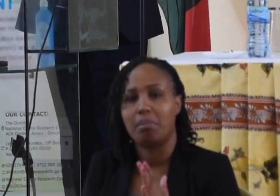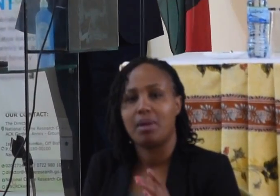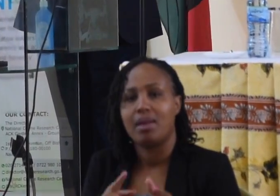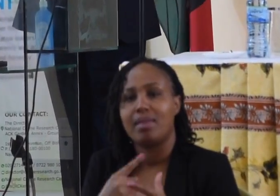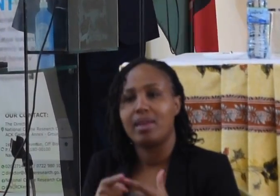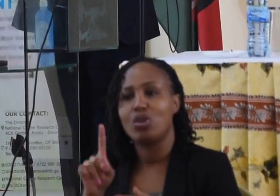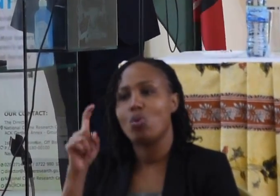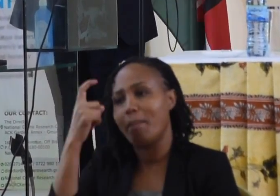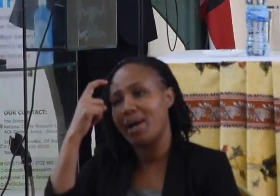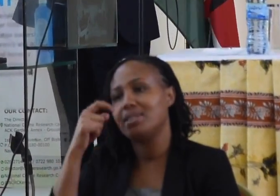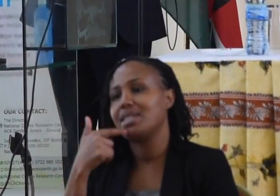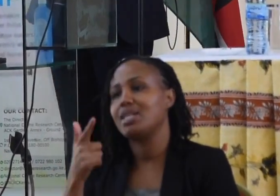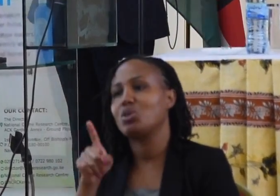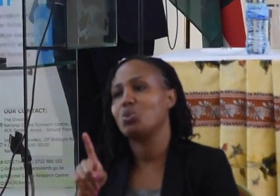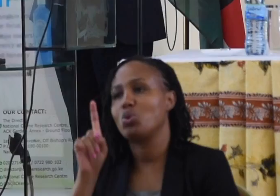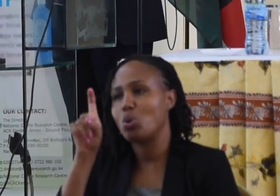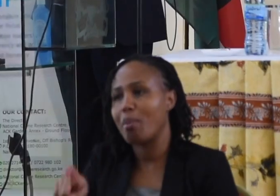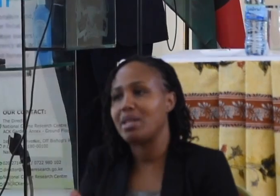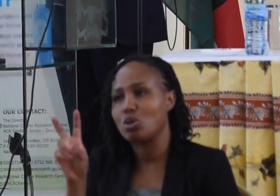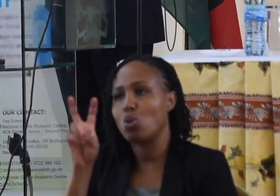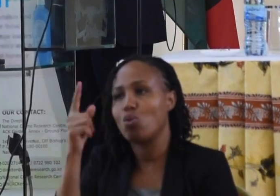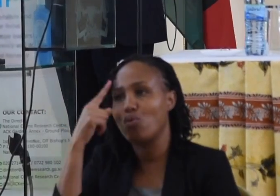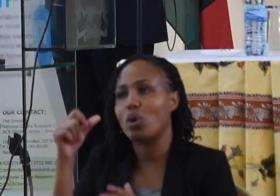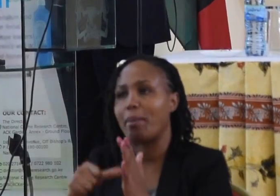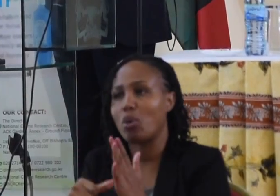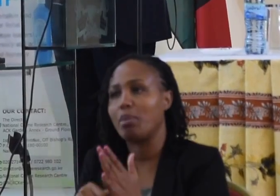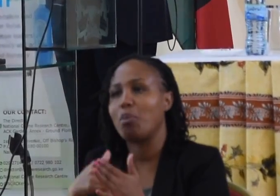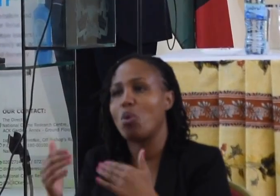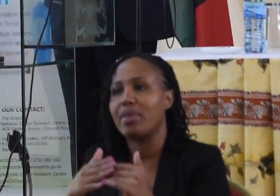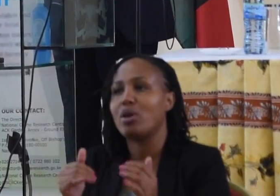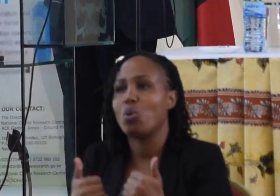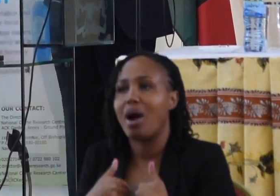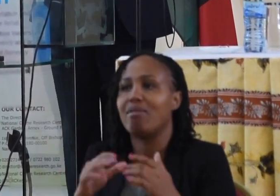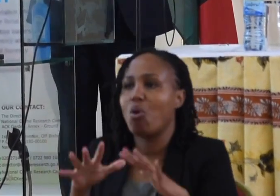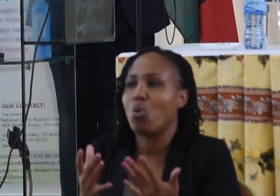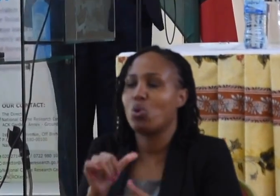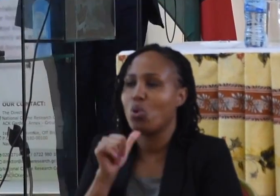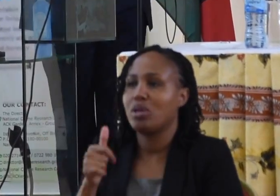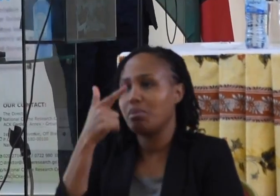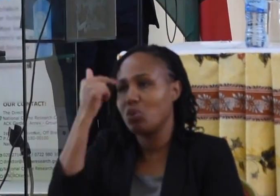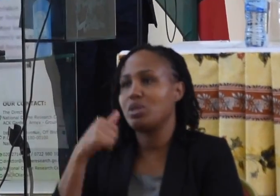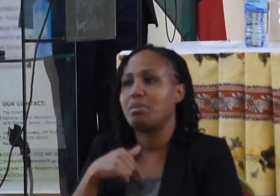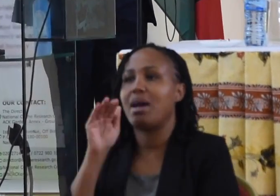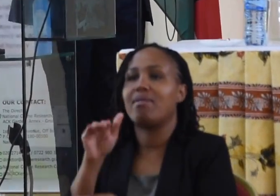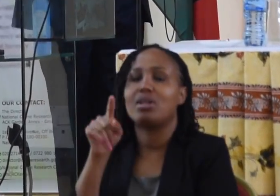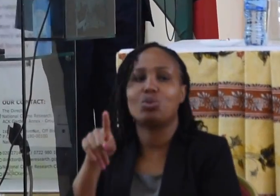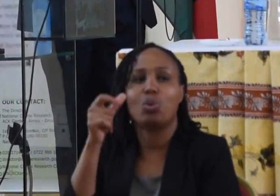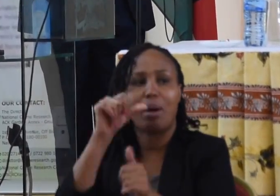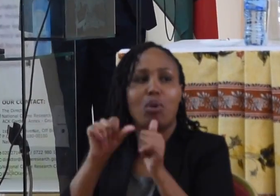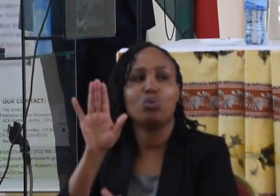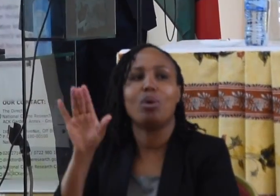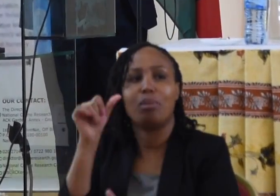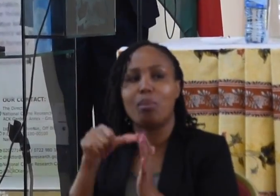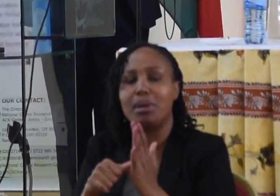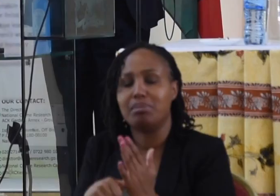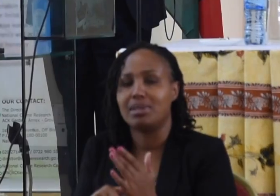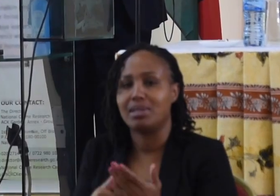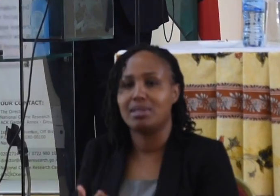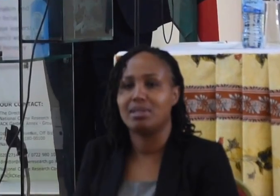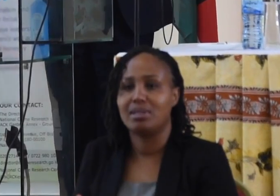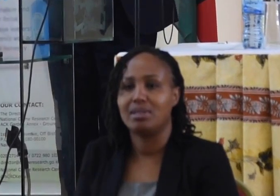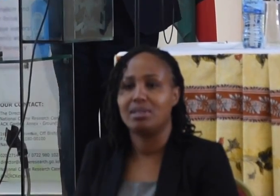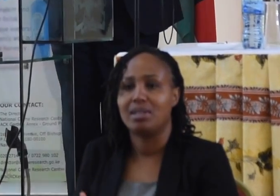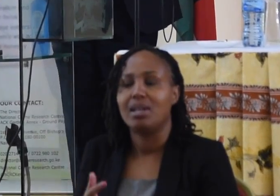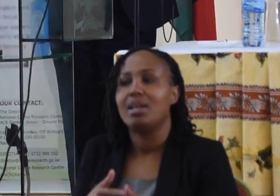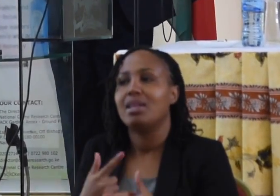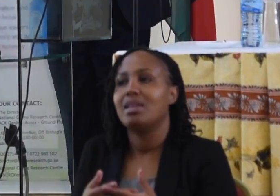your mind tells you you must look for a problem, whether you had any or not, because I've asked you about your problems.